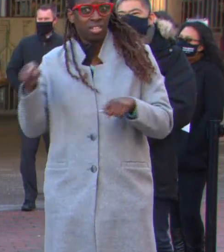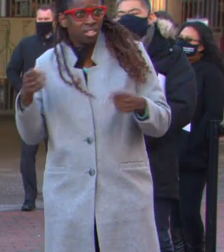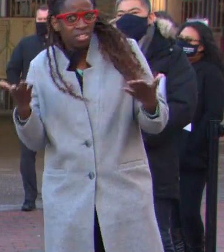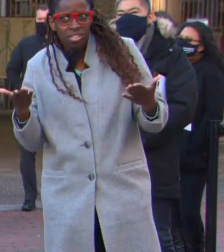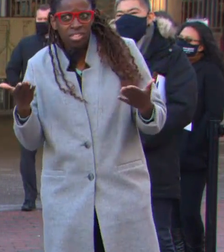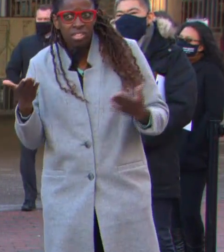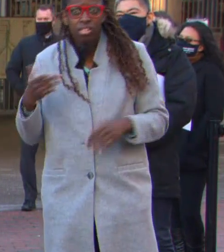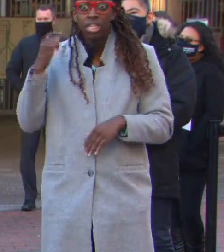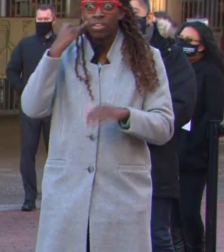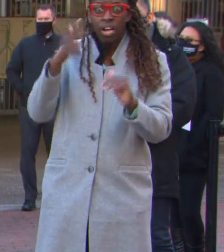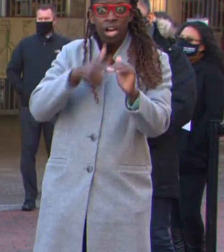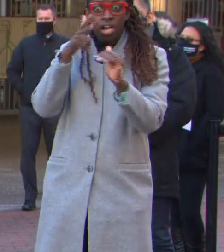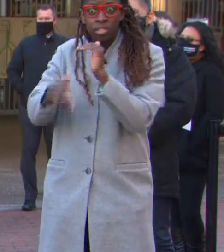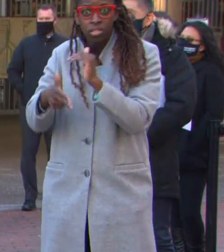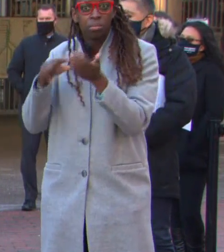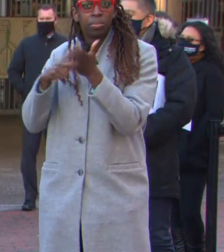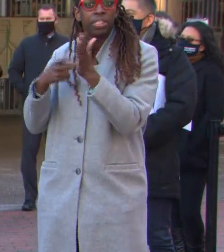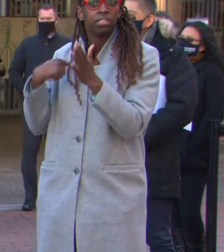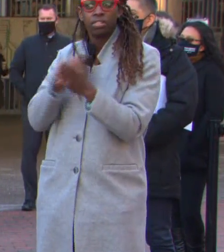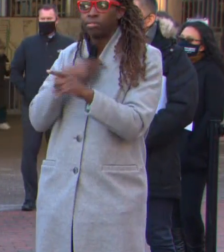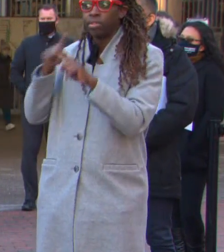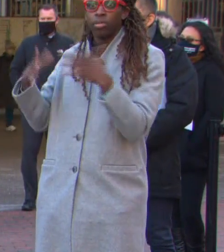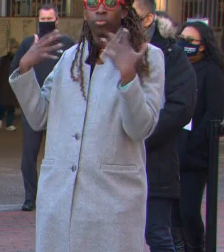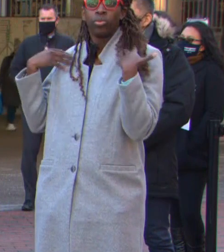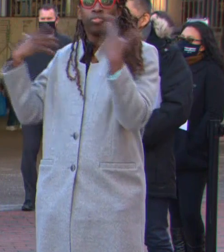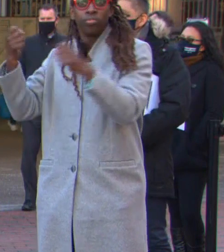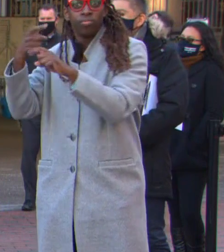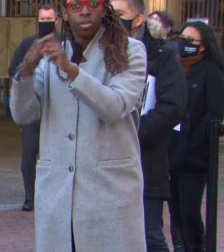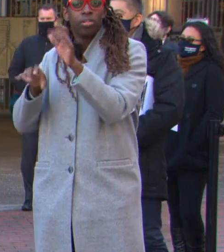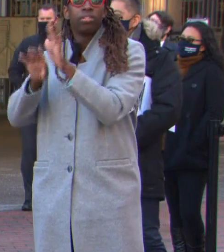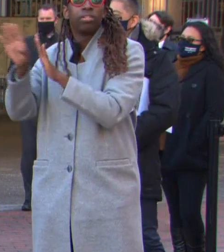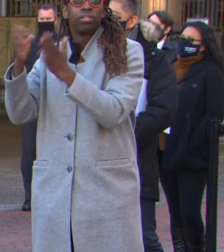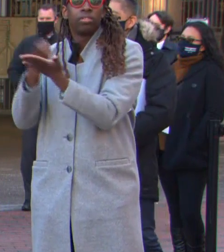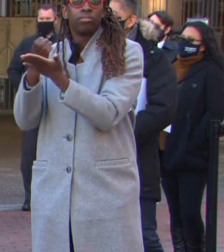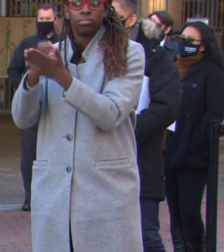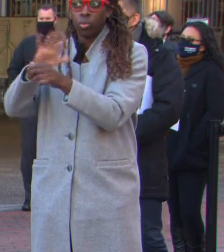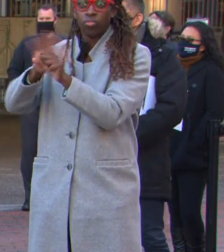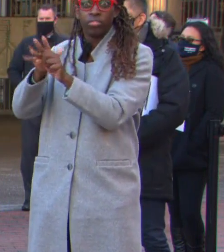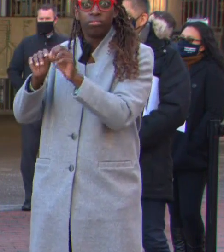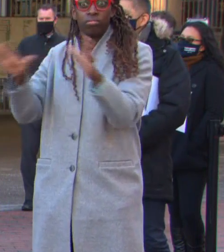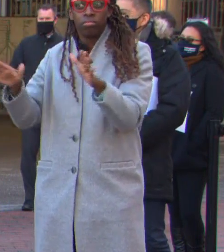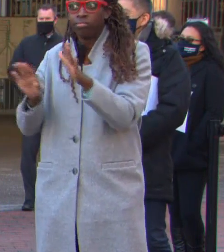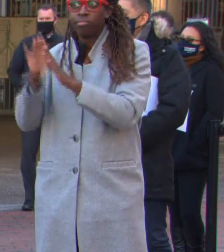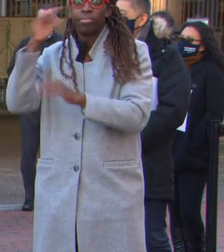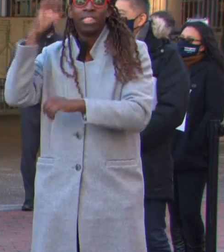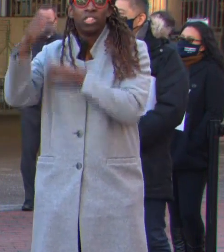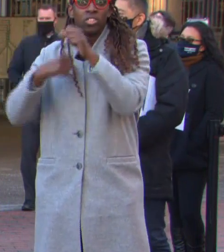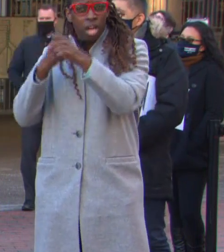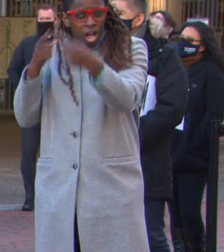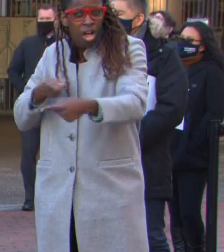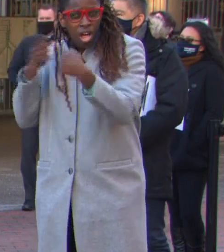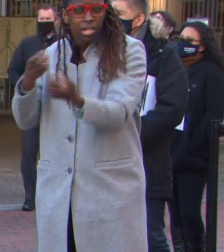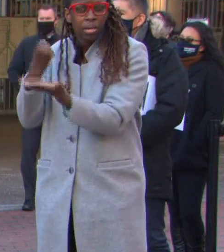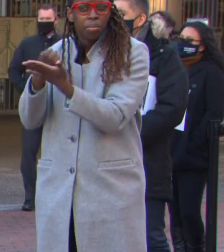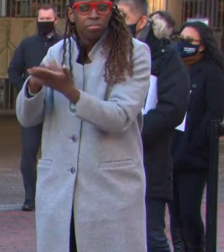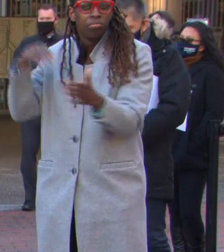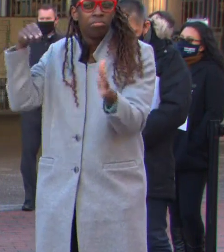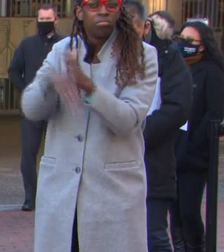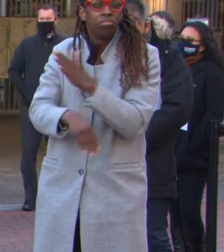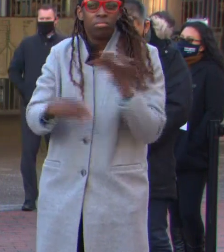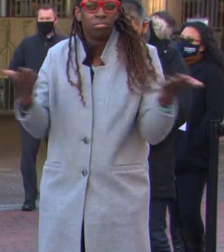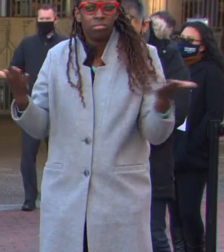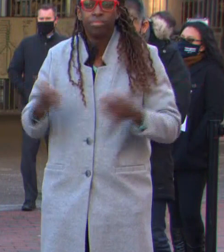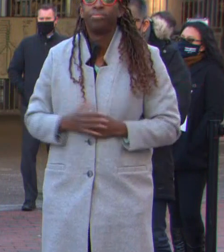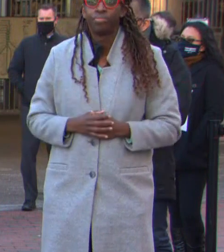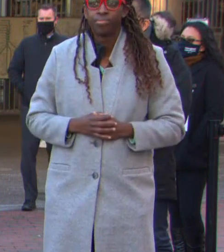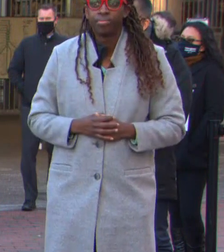this pandemic. It will create lasting impacts for years to come for so many different constituencies and so many different businesses here in the